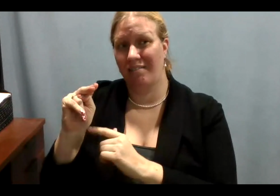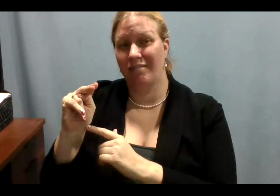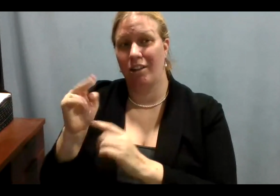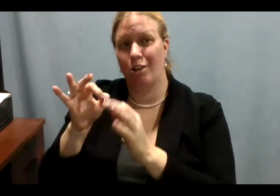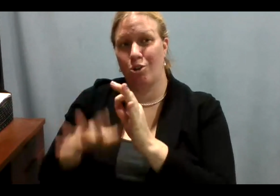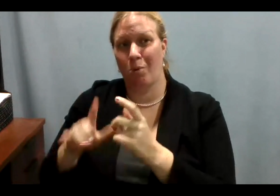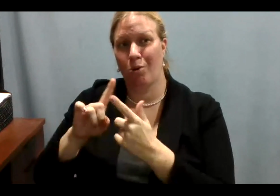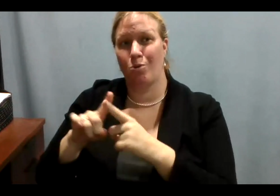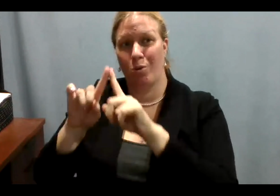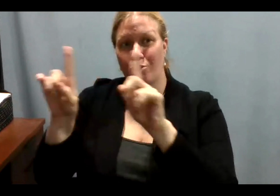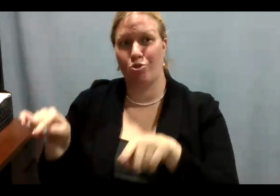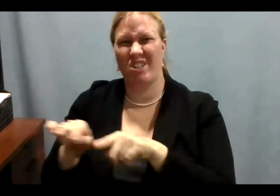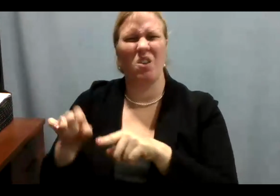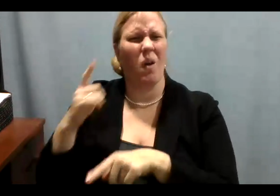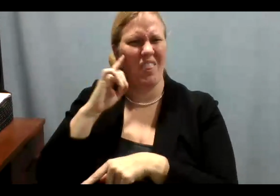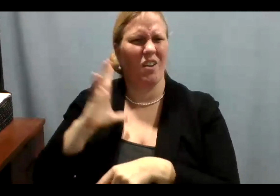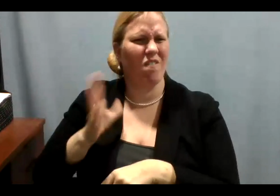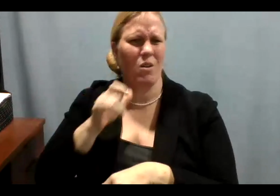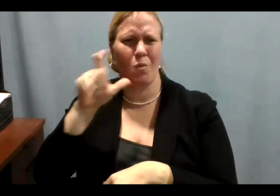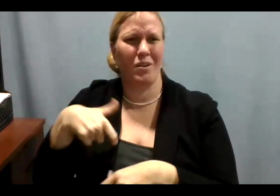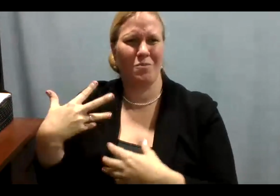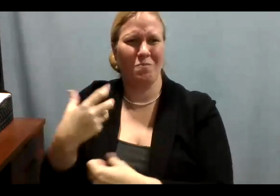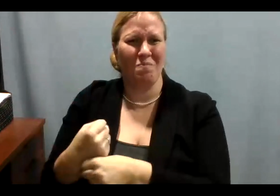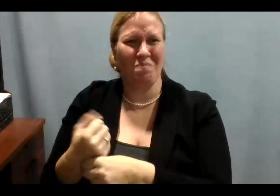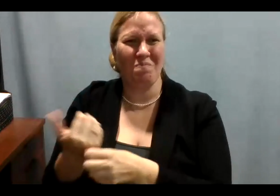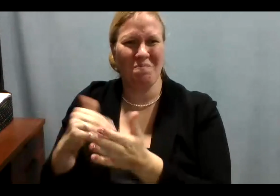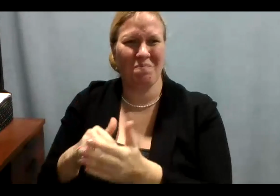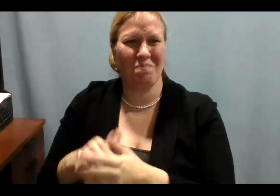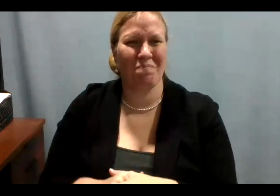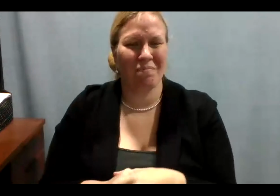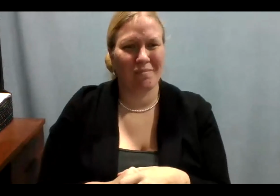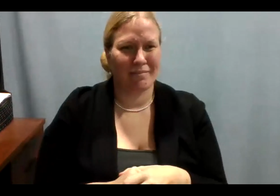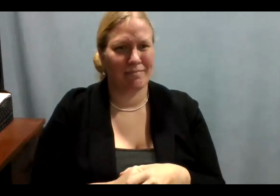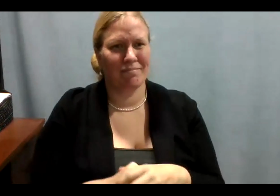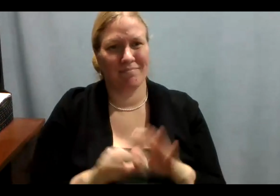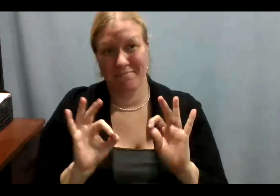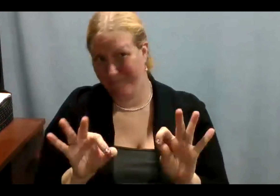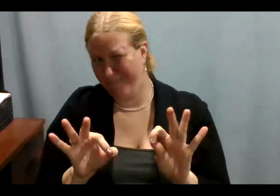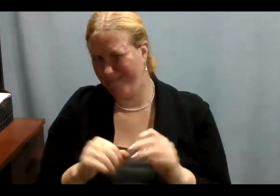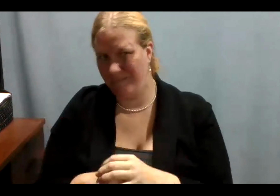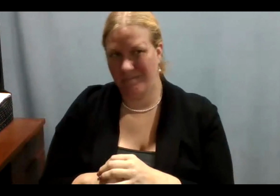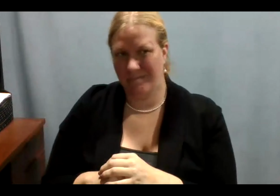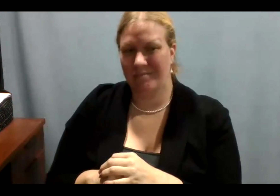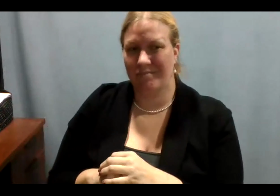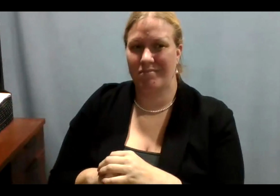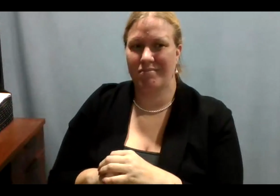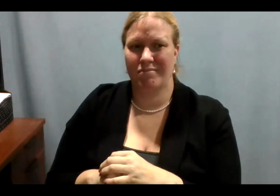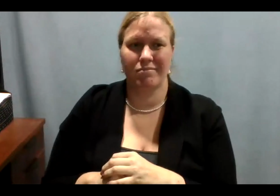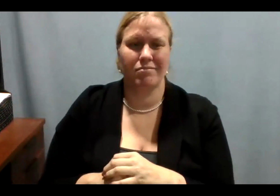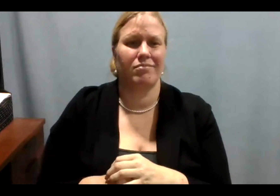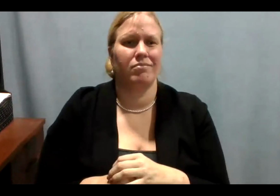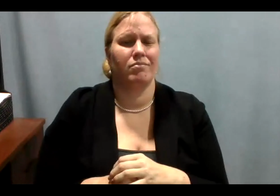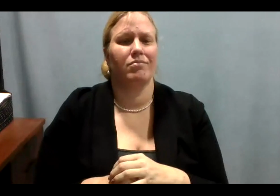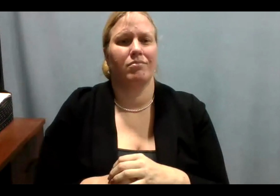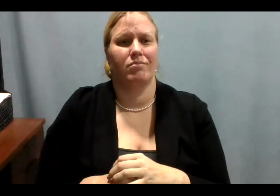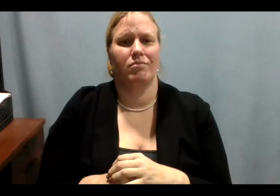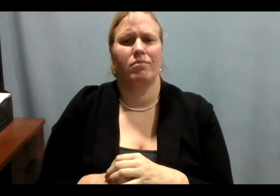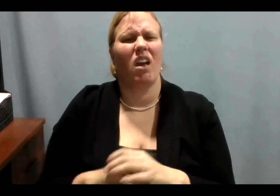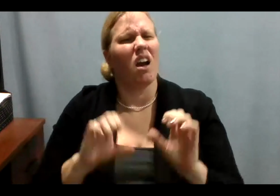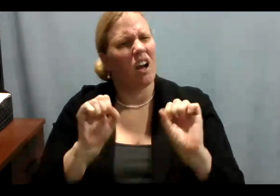so i don't i don't think that you need to uh redo your message oh could you could you clarify because you